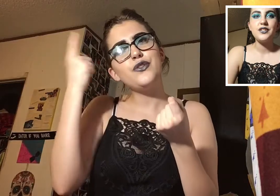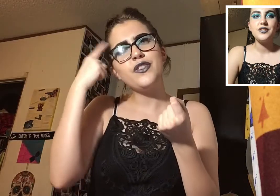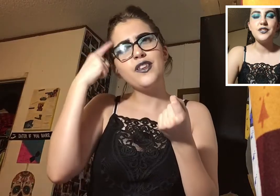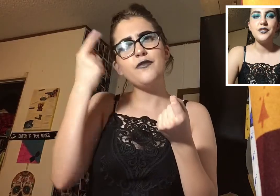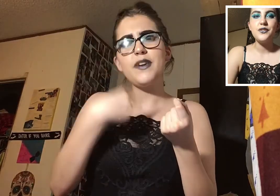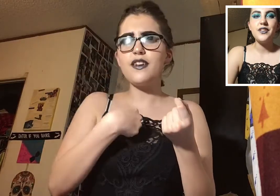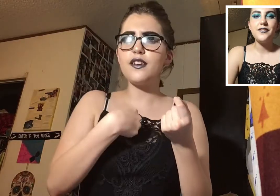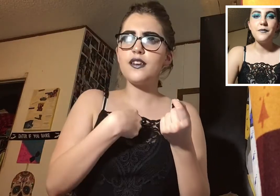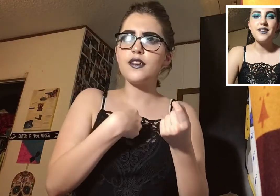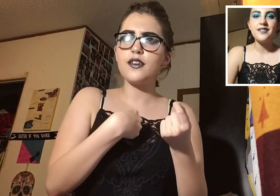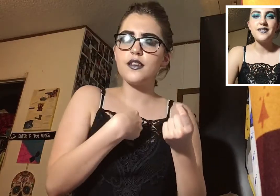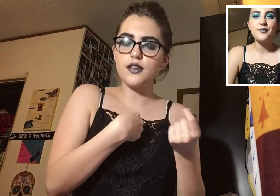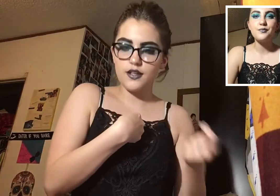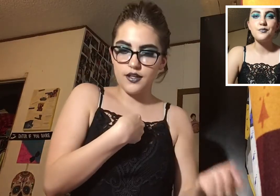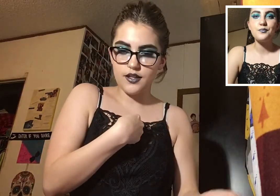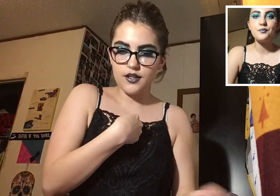Do you think of me?